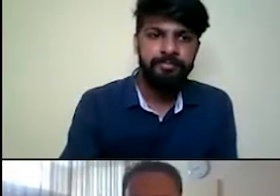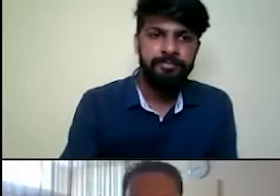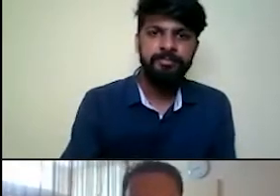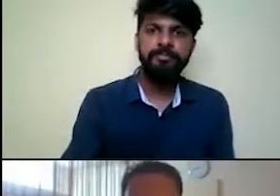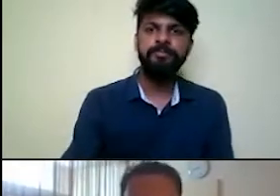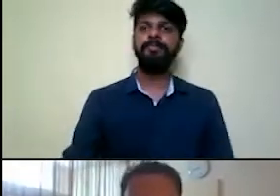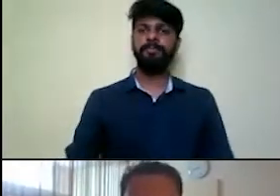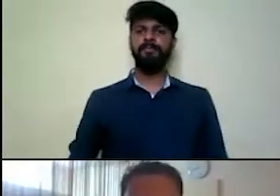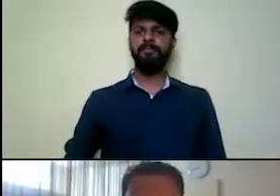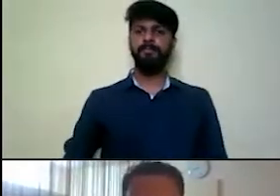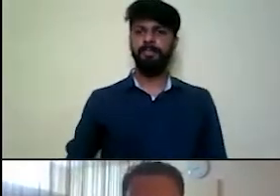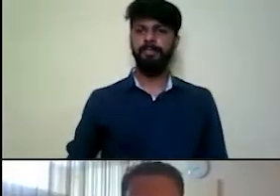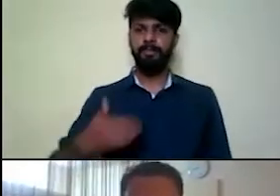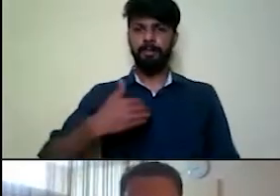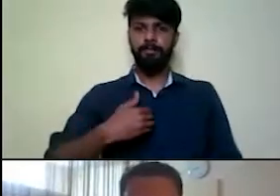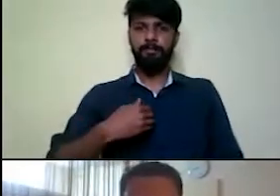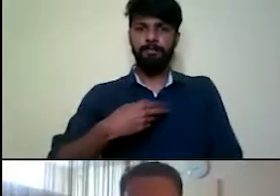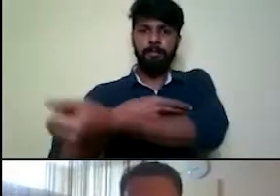Okay.